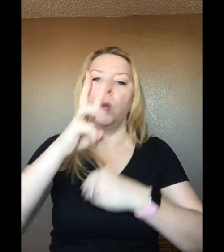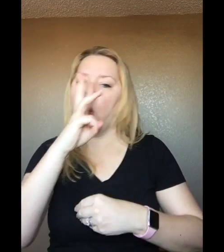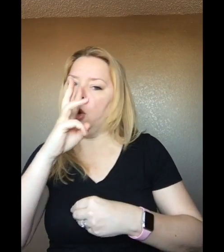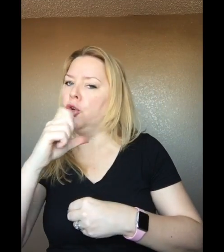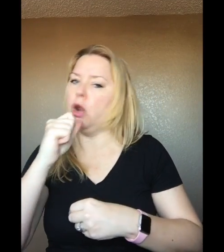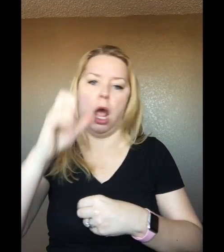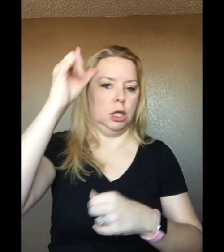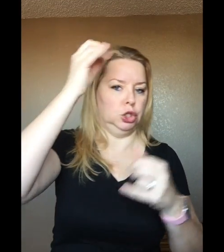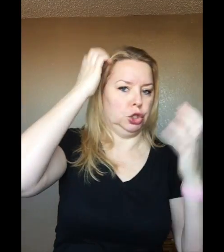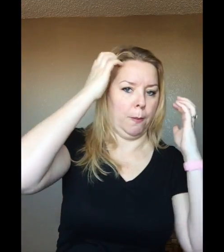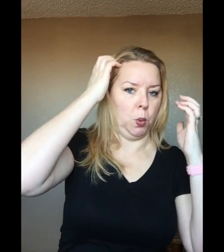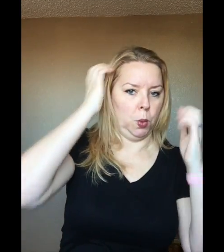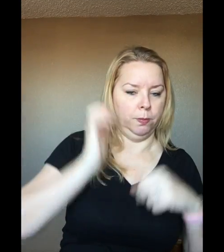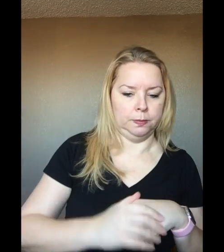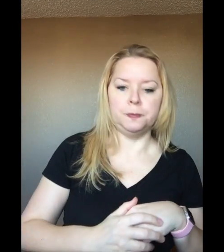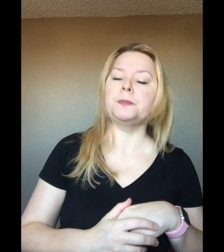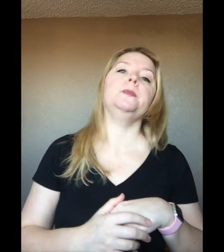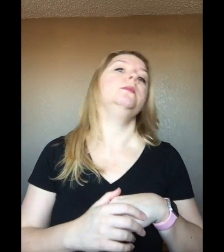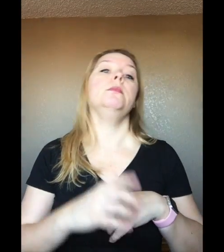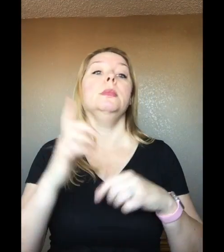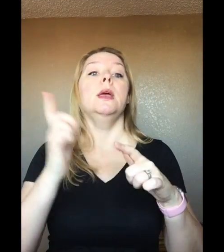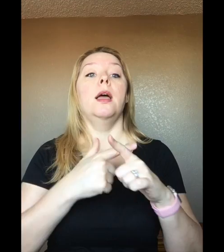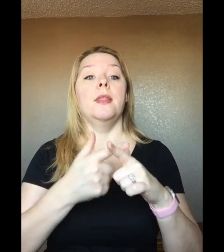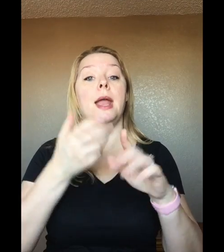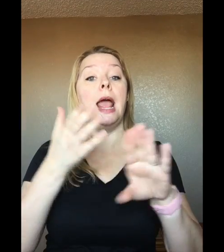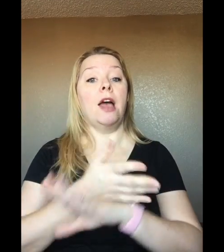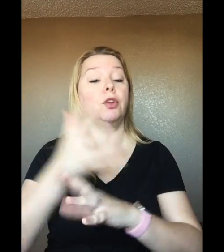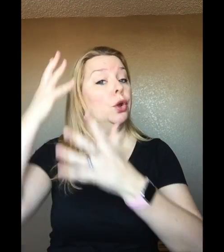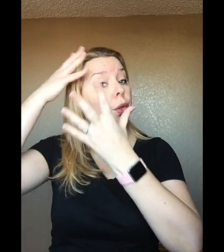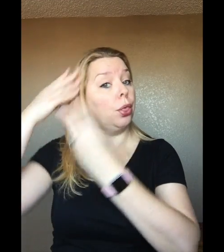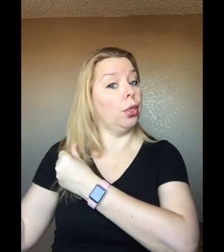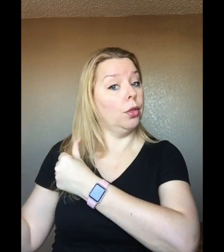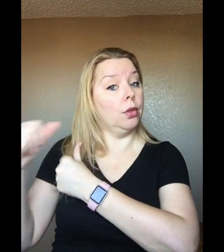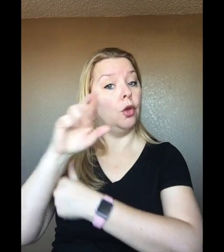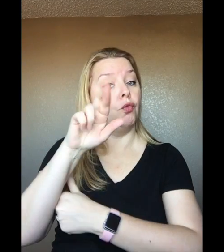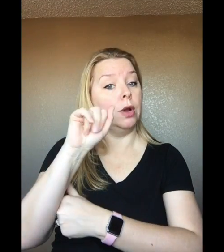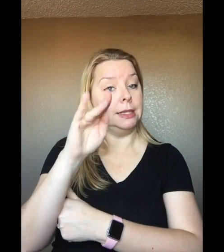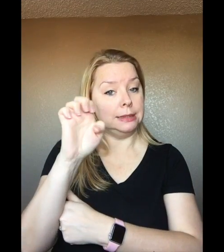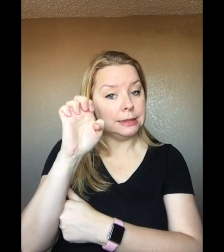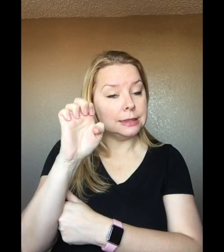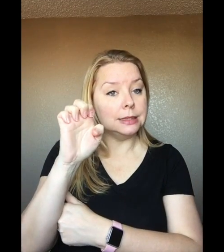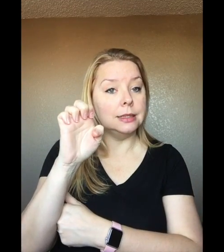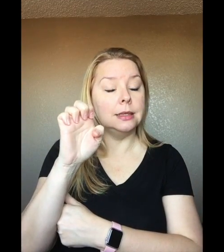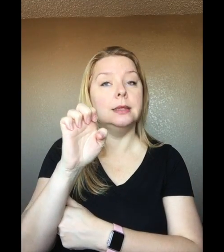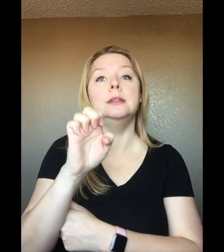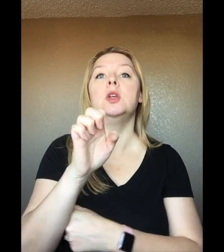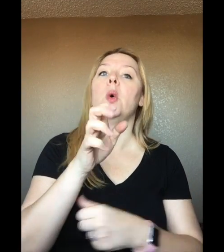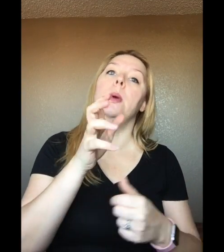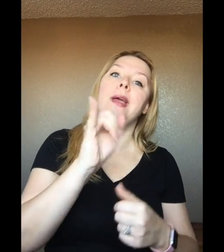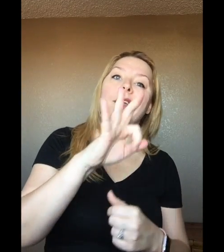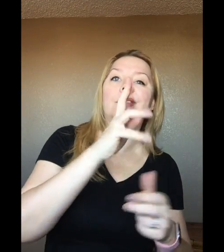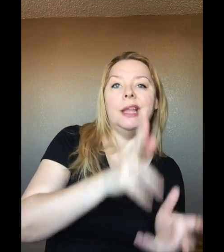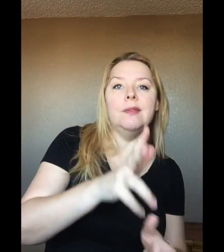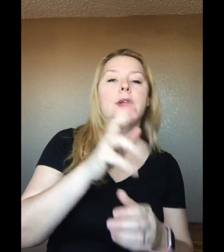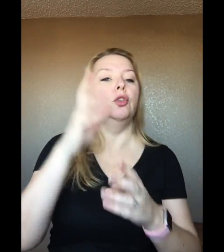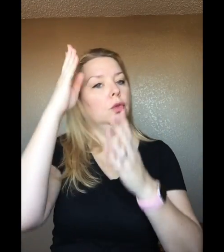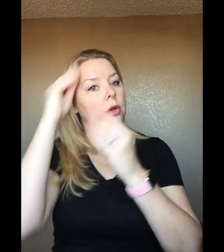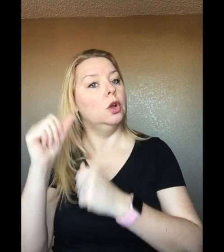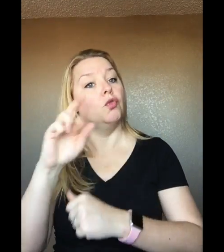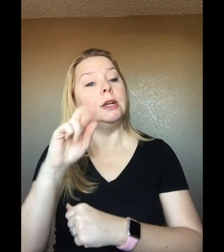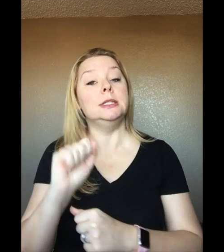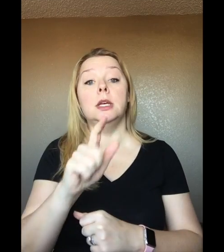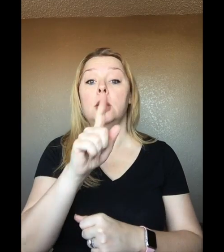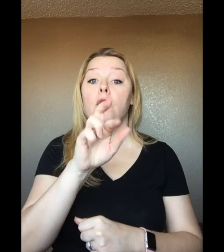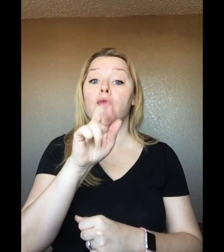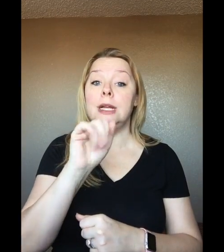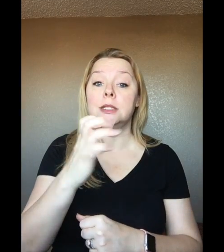water, not shampoo. So then, after we rinse all of that out, leave it on for a few minutes, rinse it out.